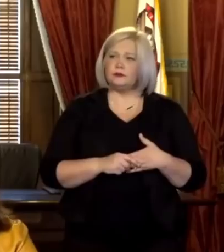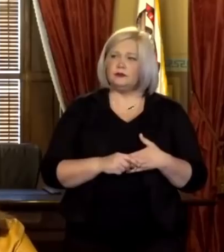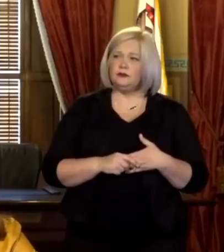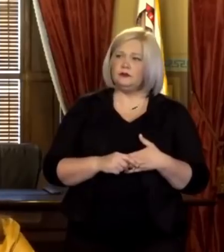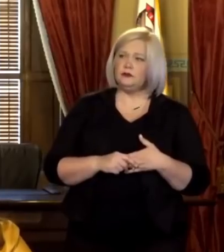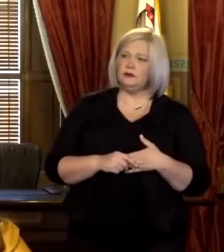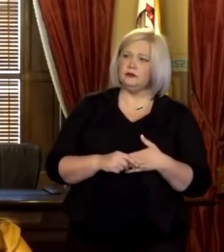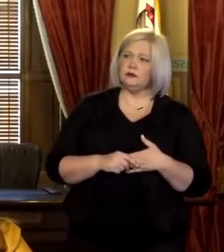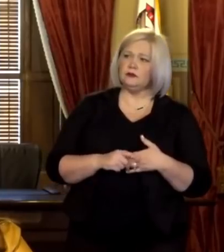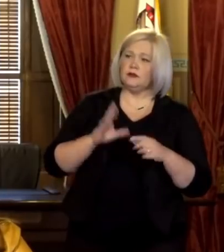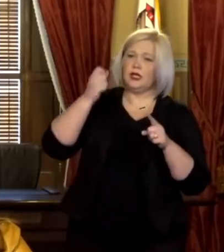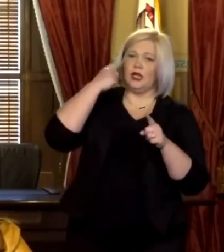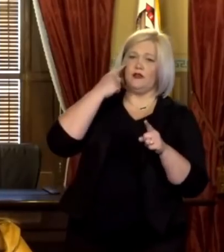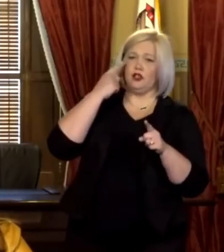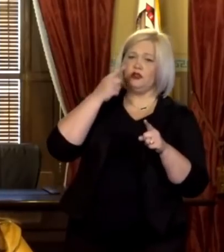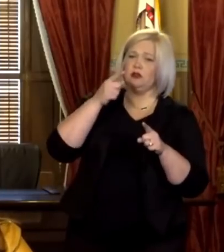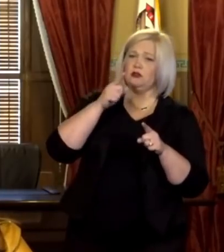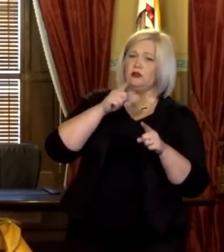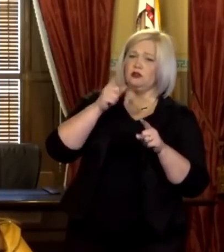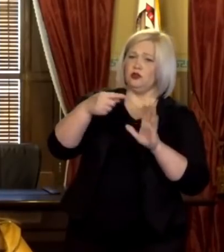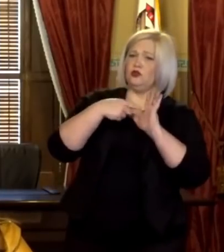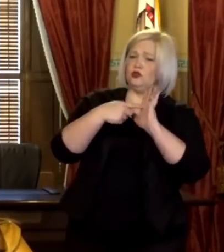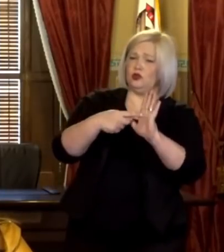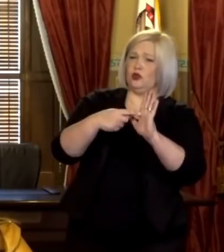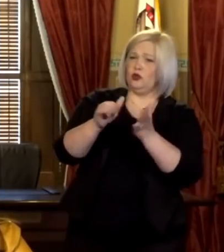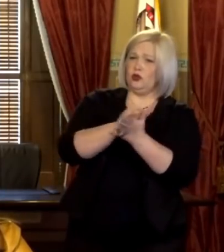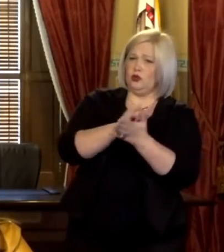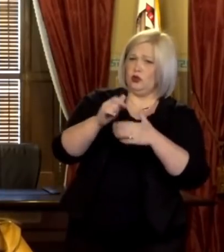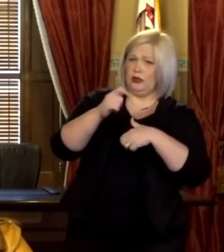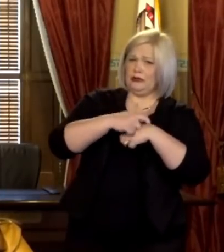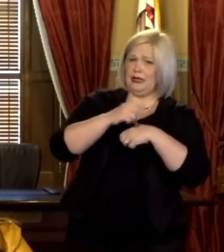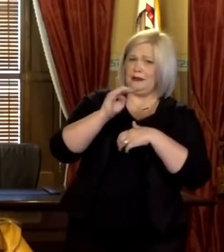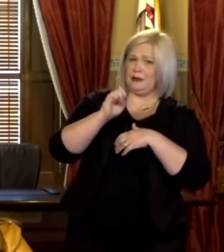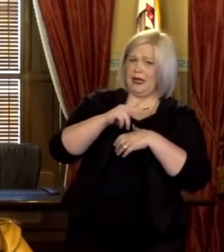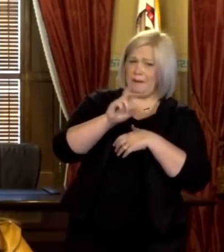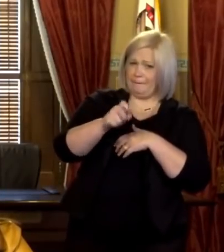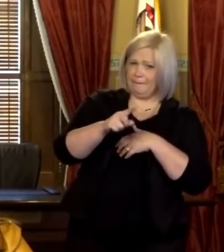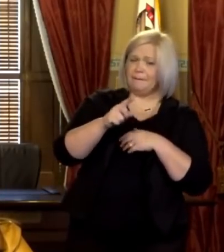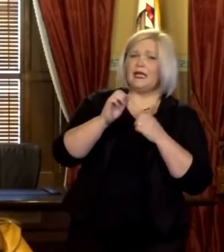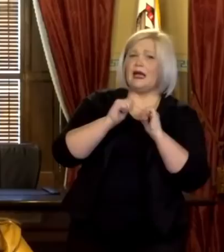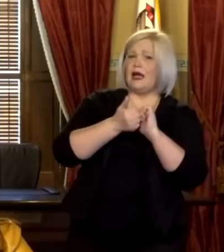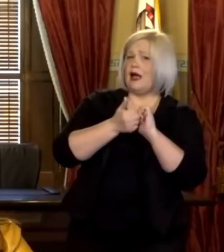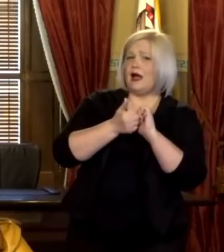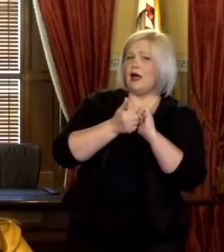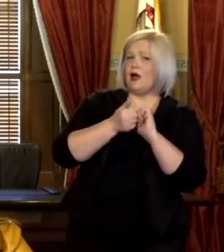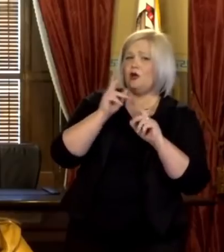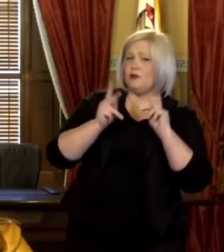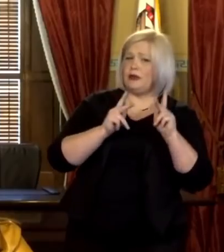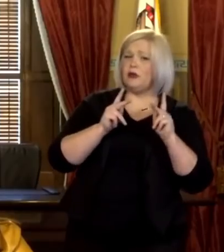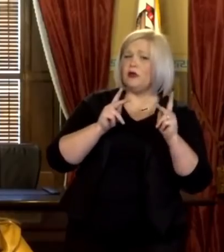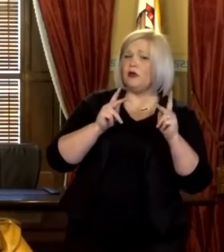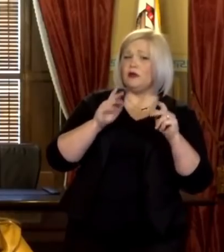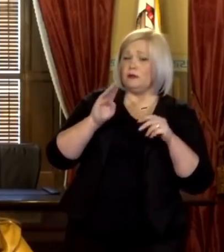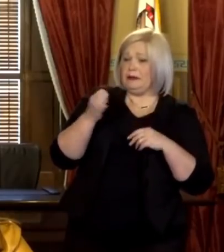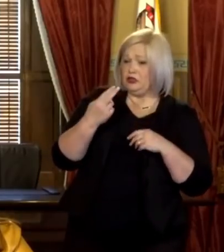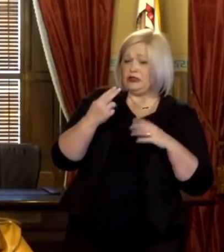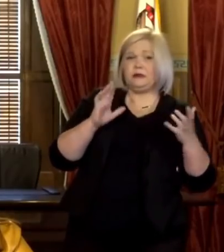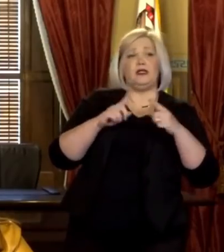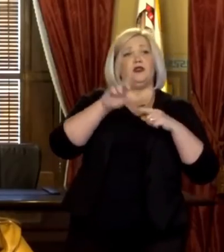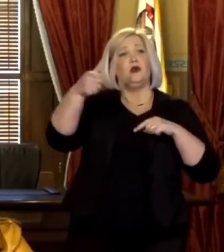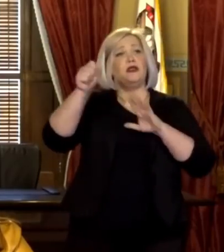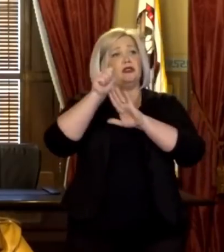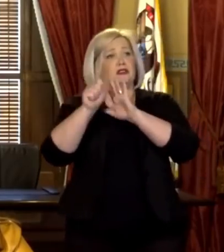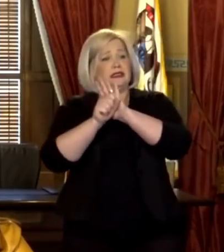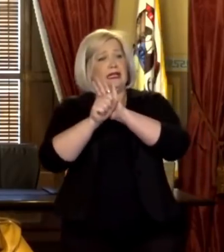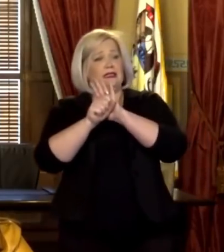Governor, you showed that New York Times map and how well Michiganders were doing relative to many other places in the country, and